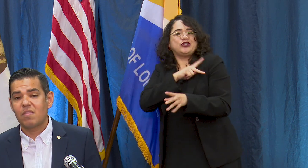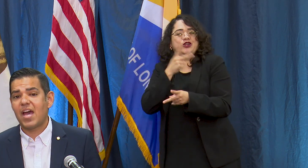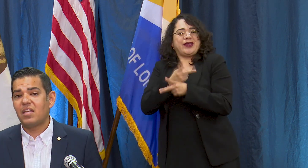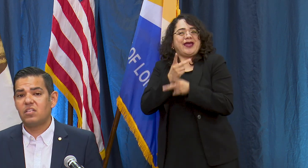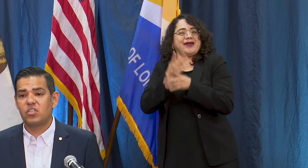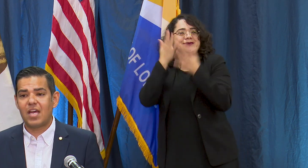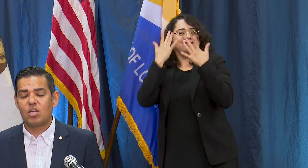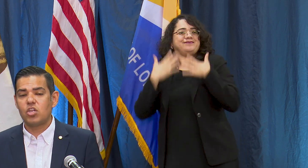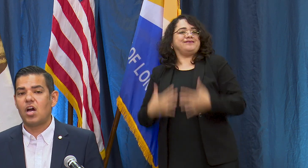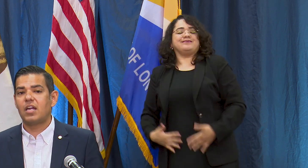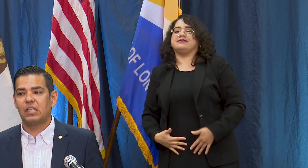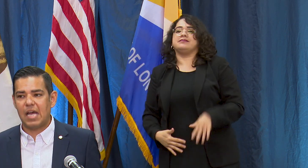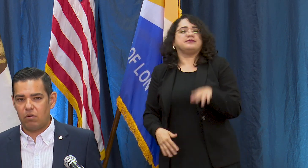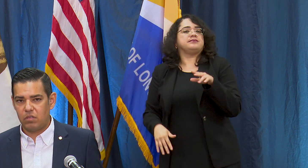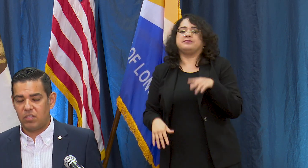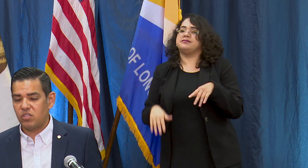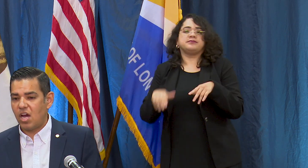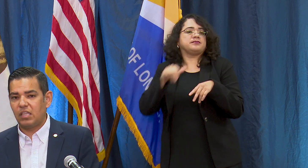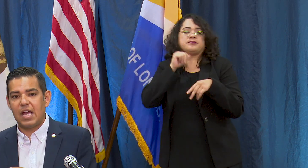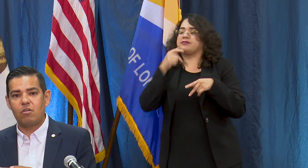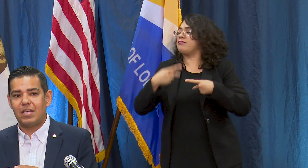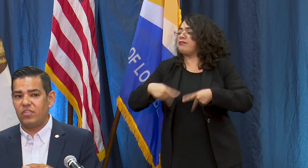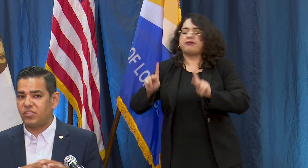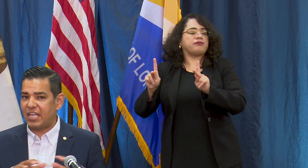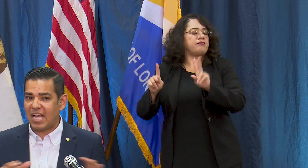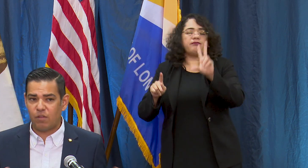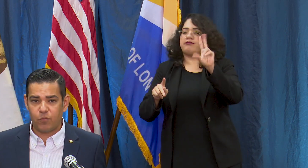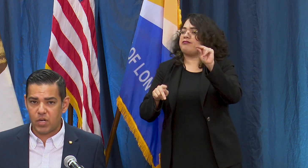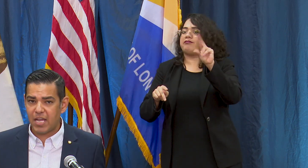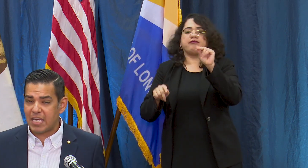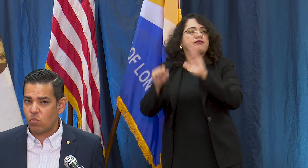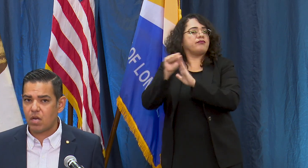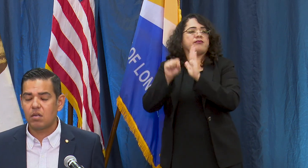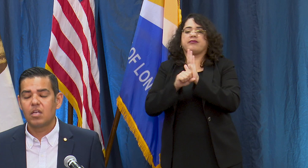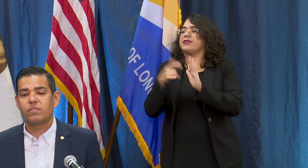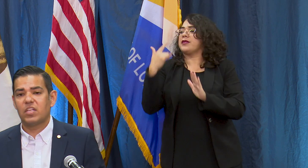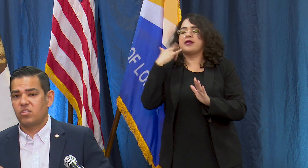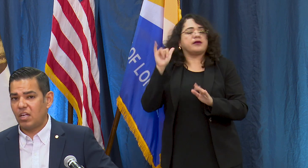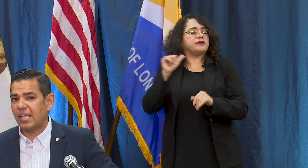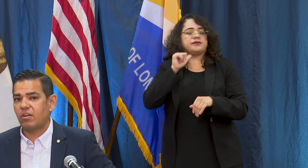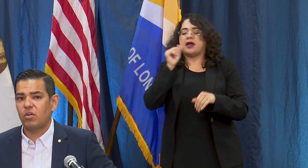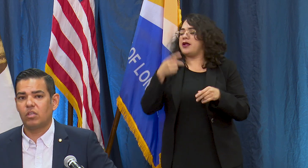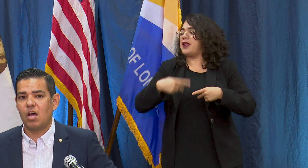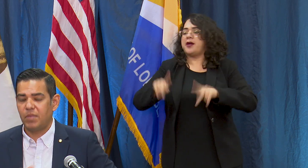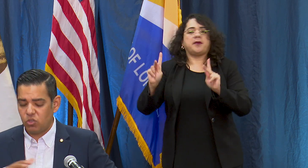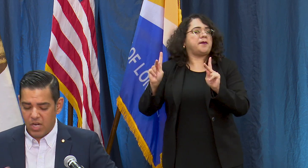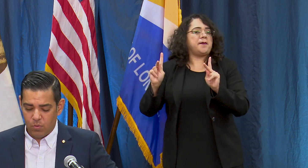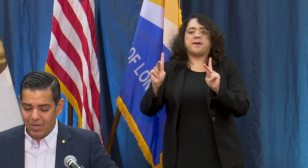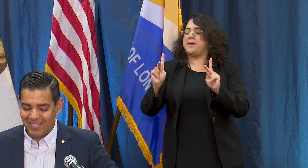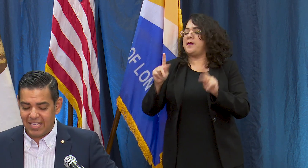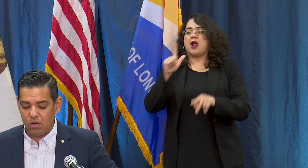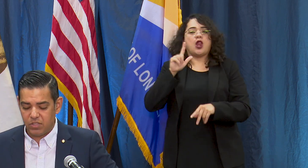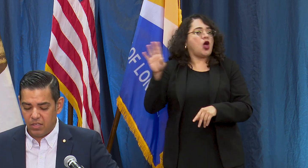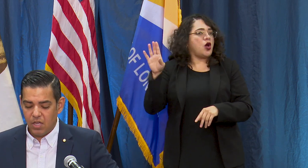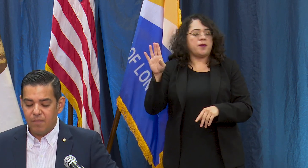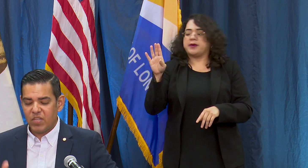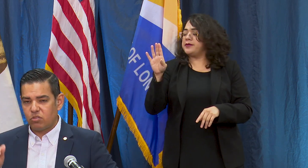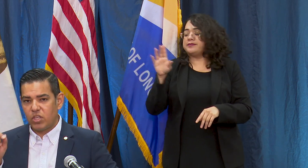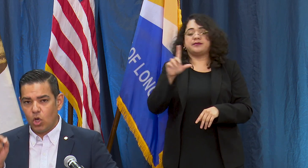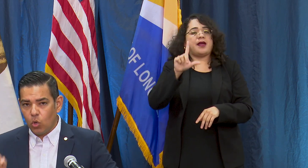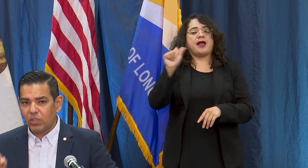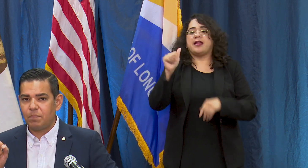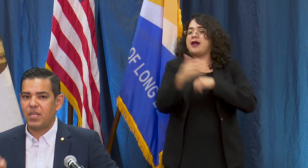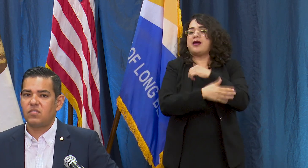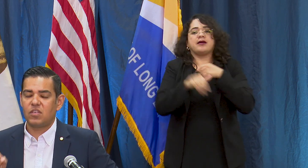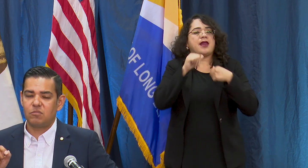grooming, that is yet not allowed. It's not allowed in the state of California anywhere. It's not allowed here in Long Beach or anywhere in the county. And so